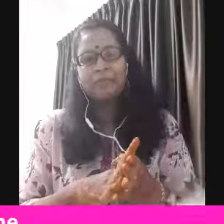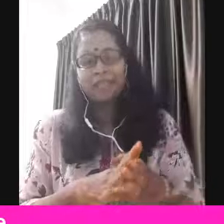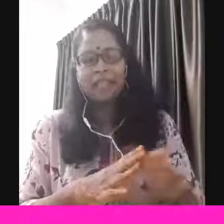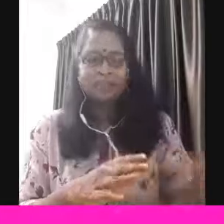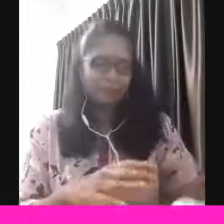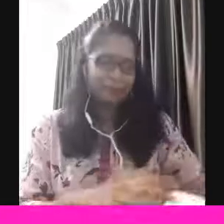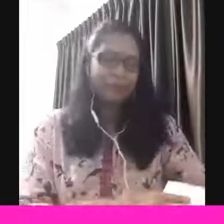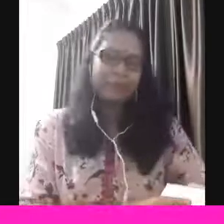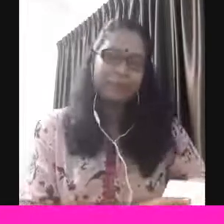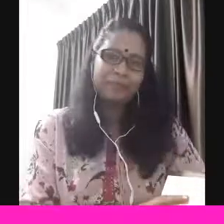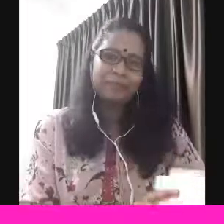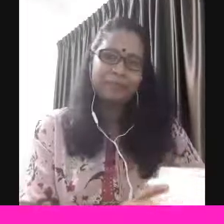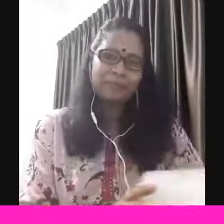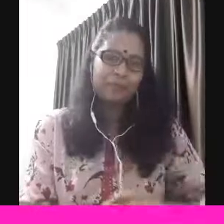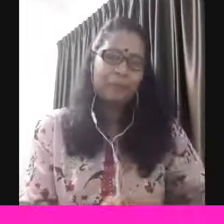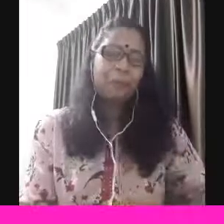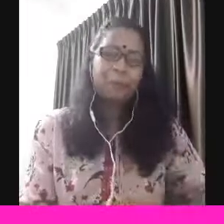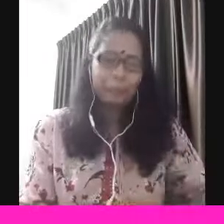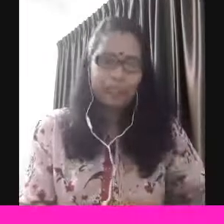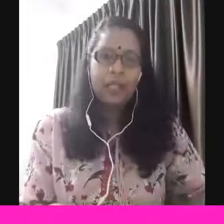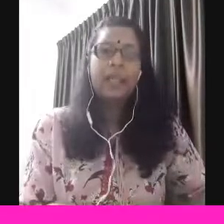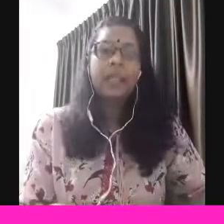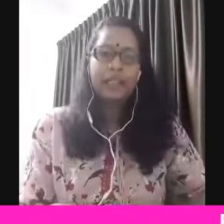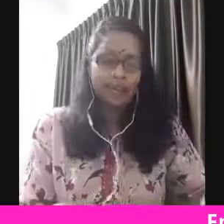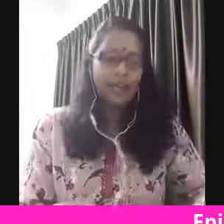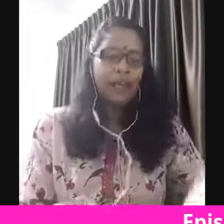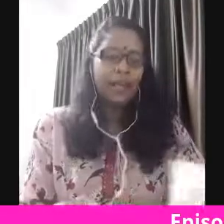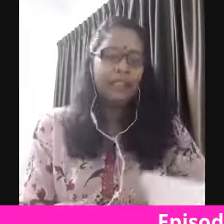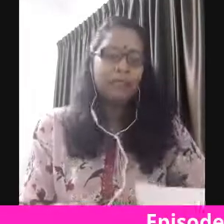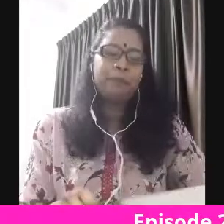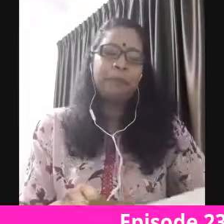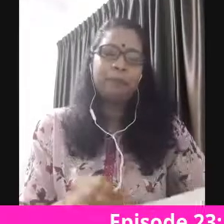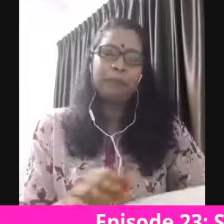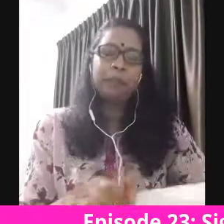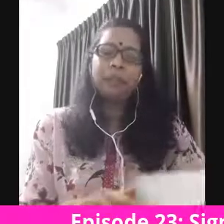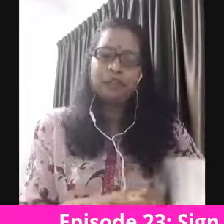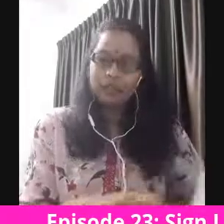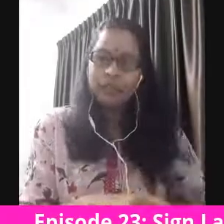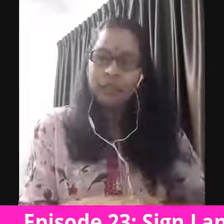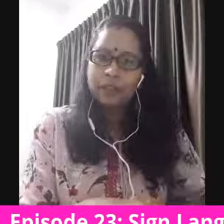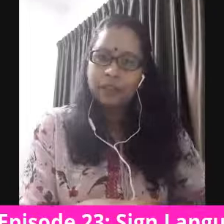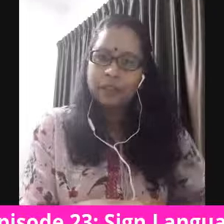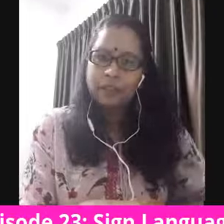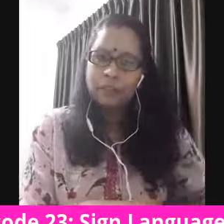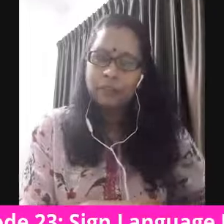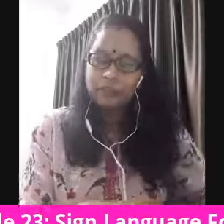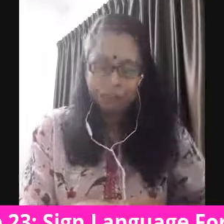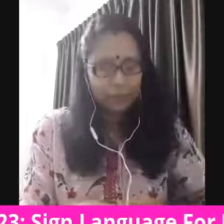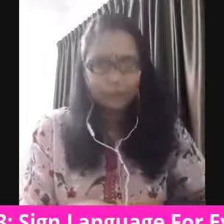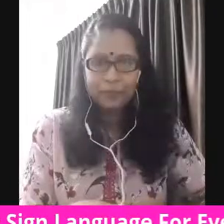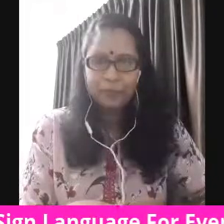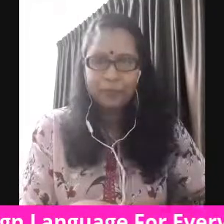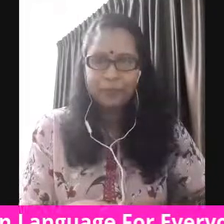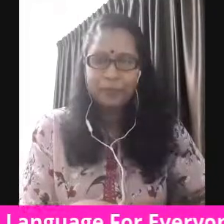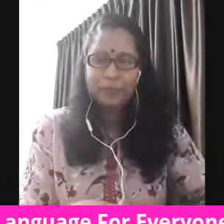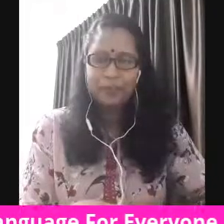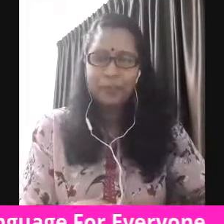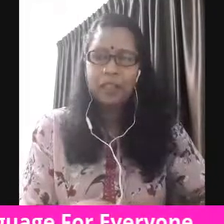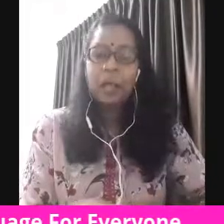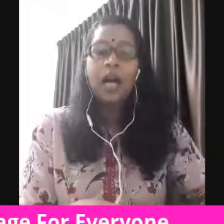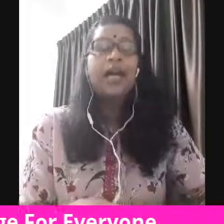and so Yes. that's something to clarify. But Yeah. And in this, terms of A, B to Z, that is standardized,